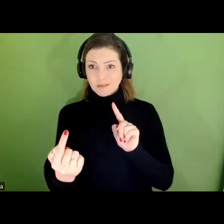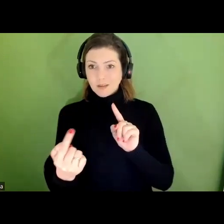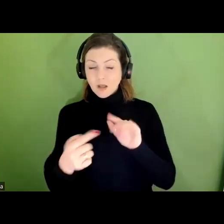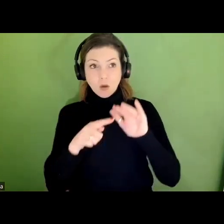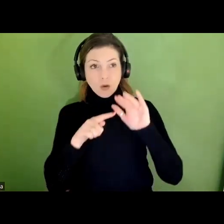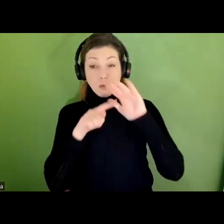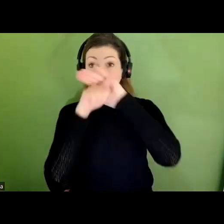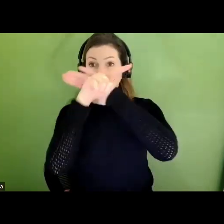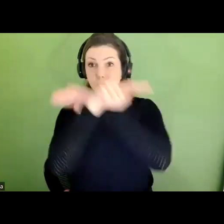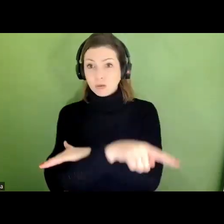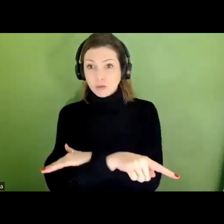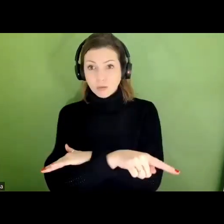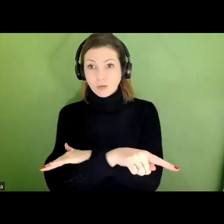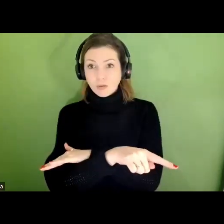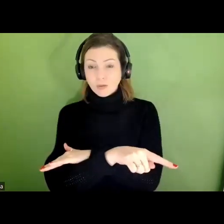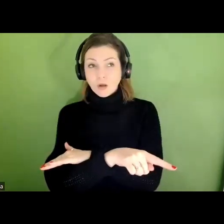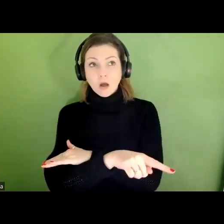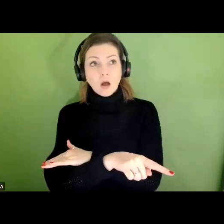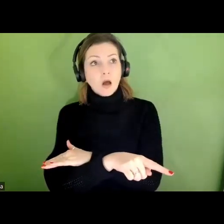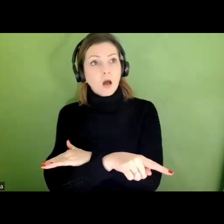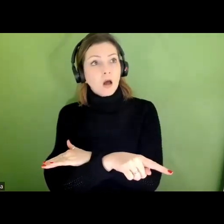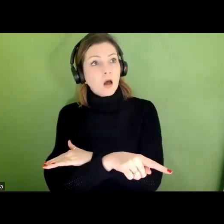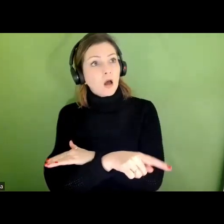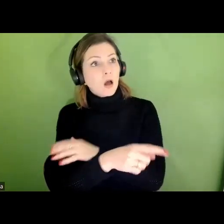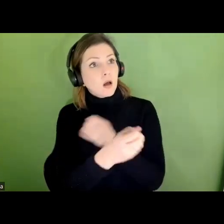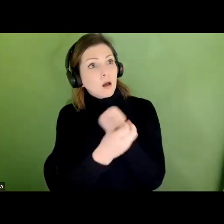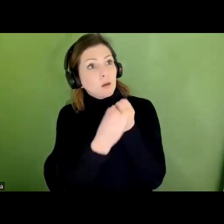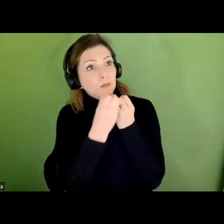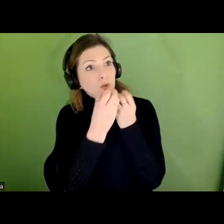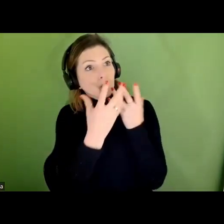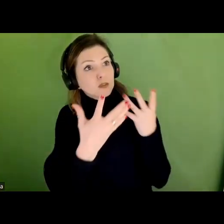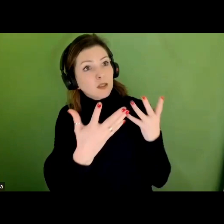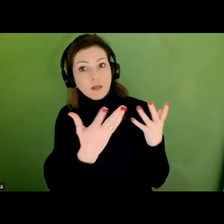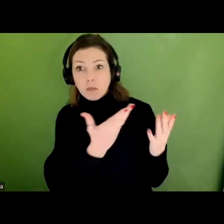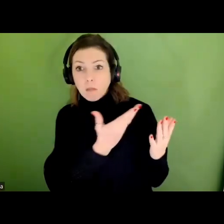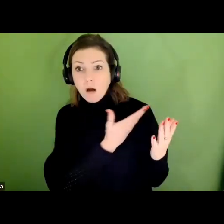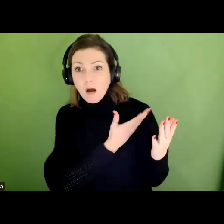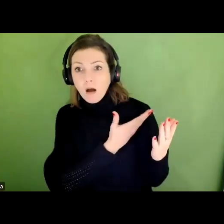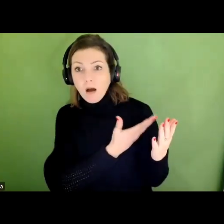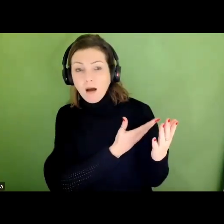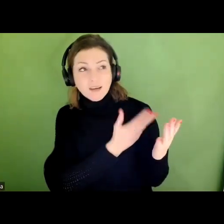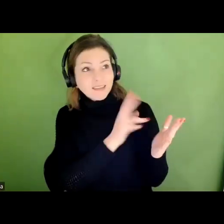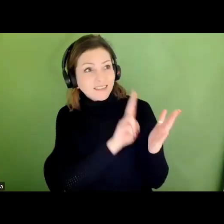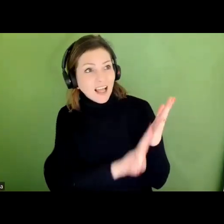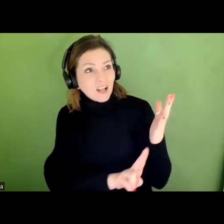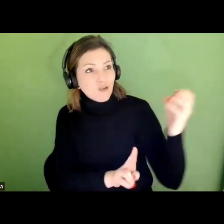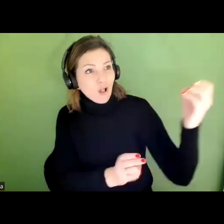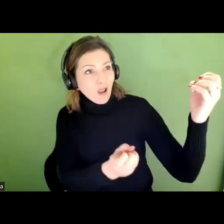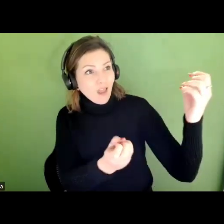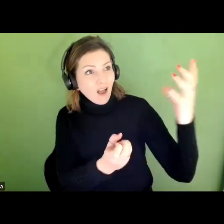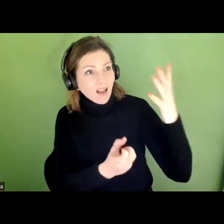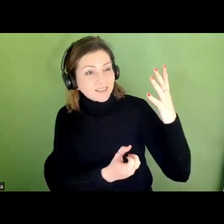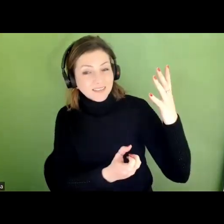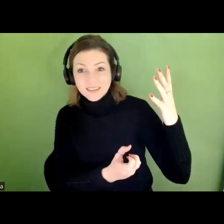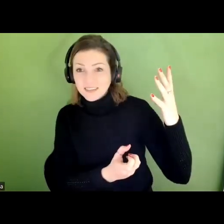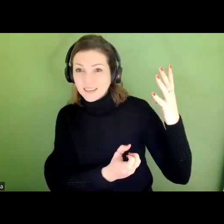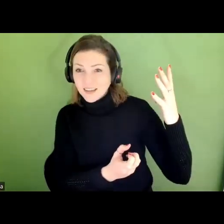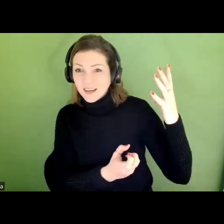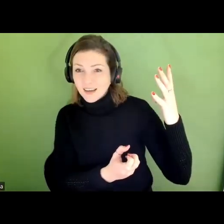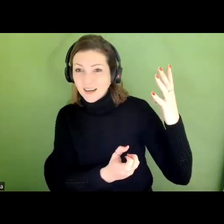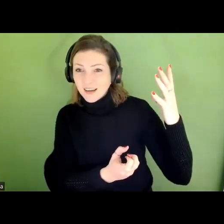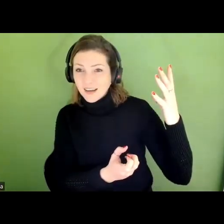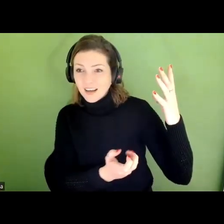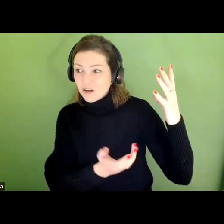and I felt the beauty of that park and the way that natural light was almost contrasted with